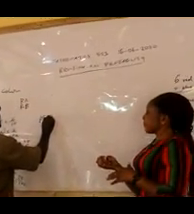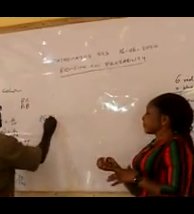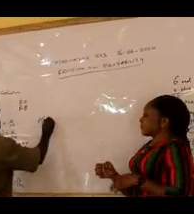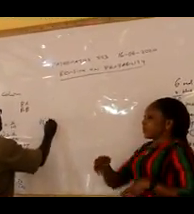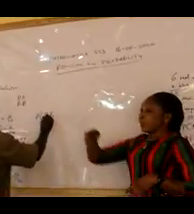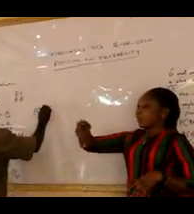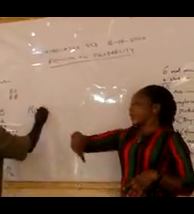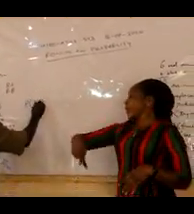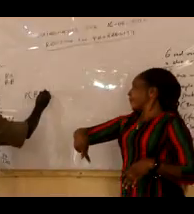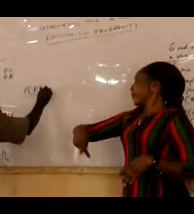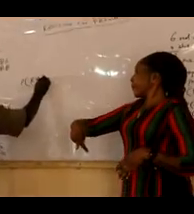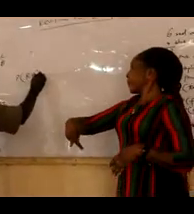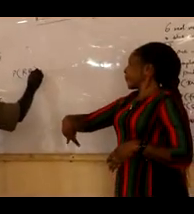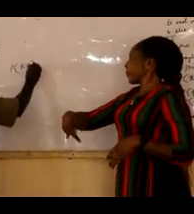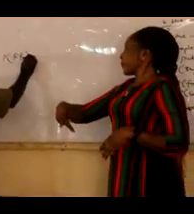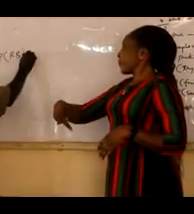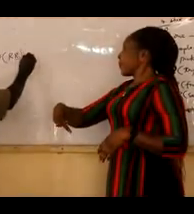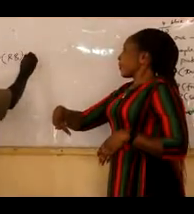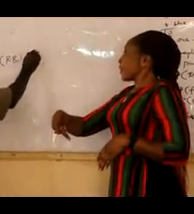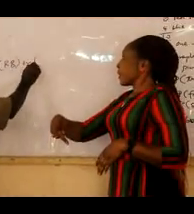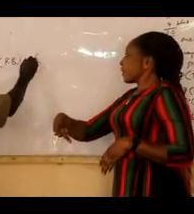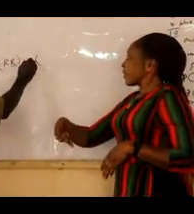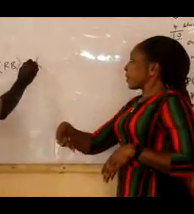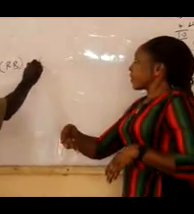red, blue, or